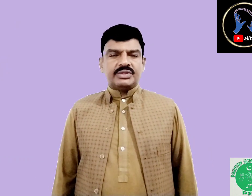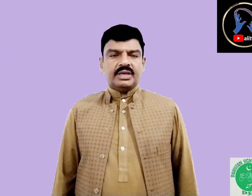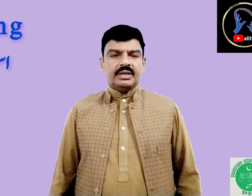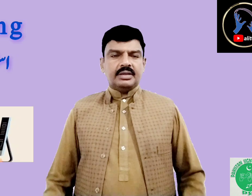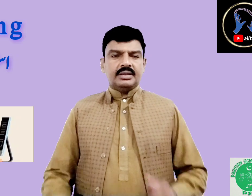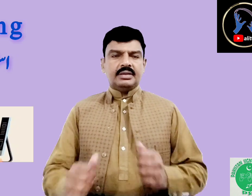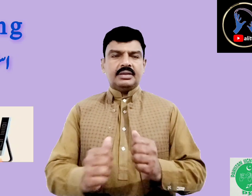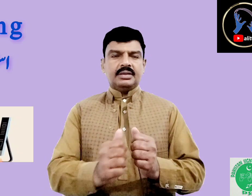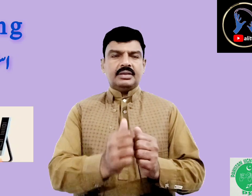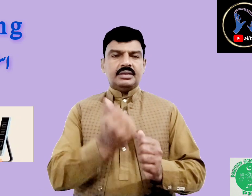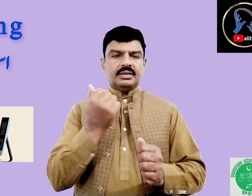using